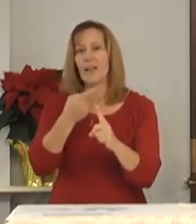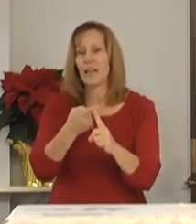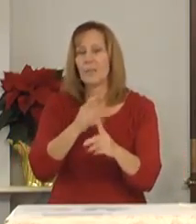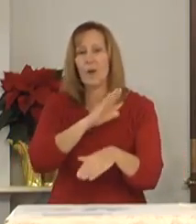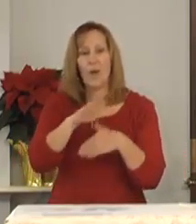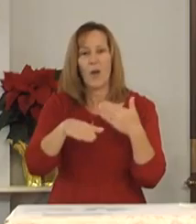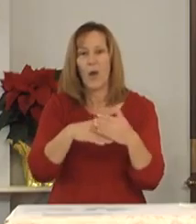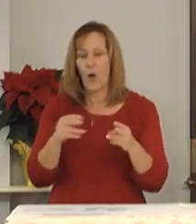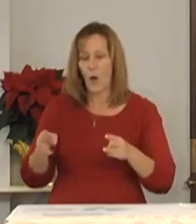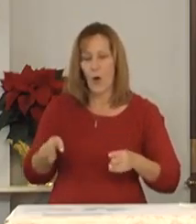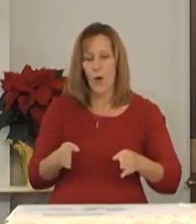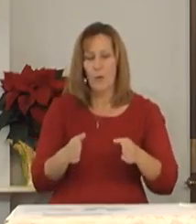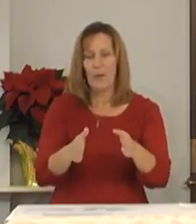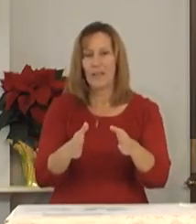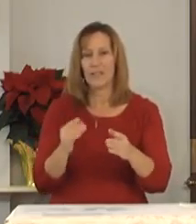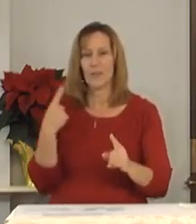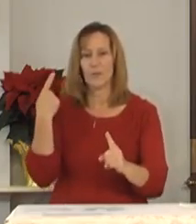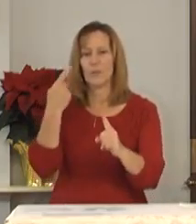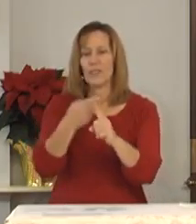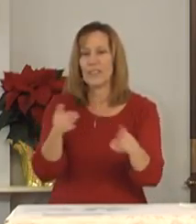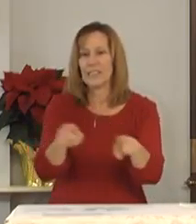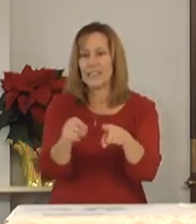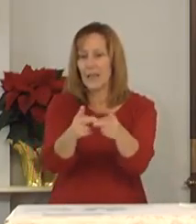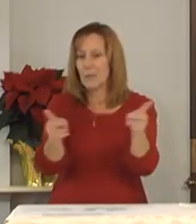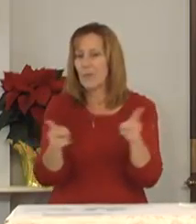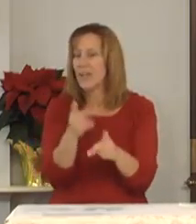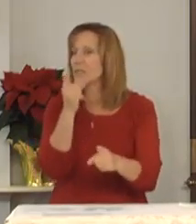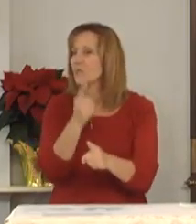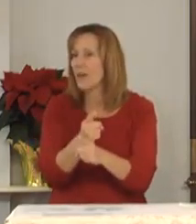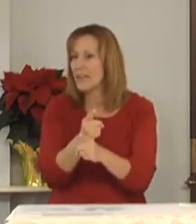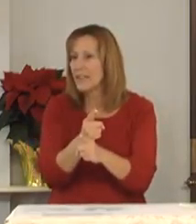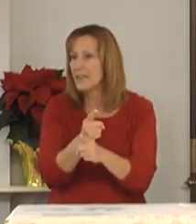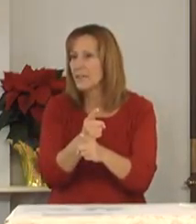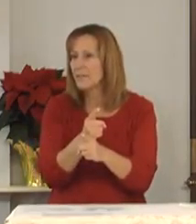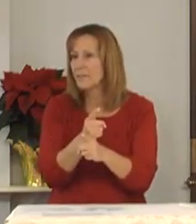All paths lead to the same destination, don't they?